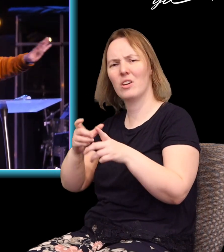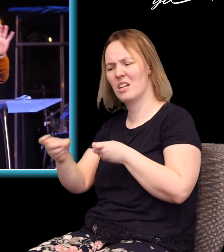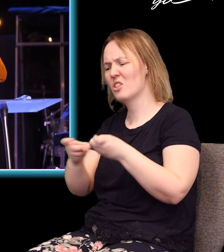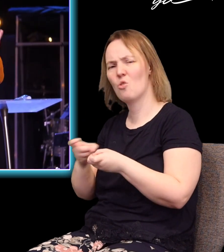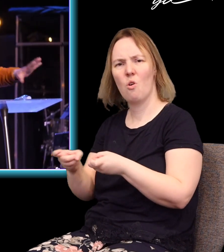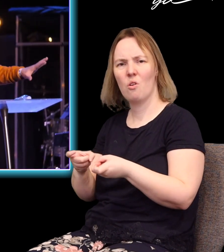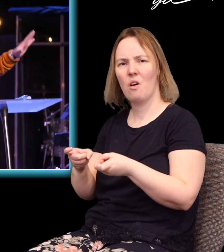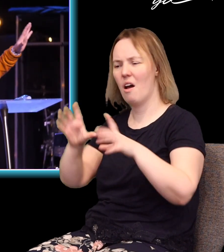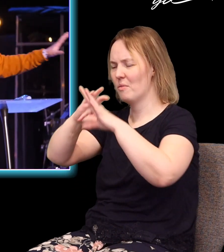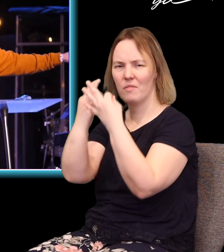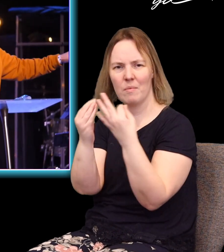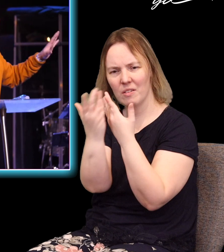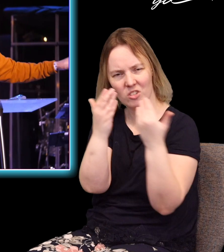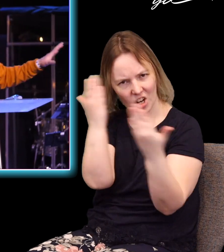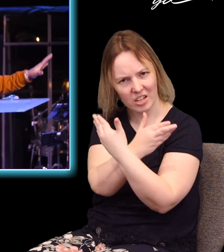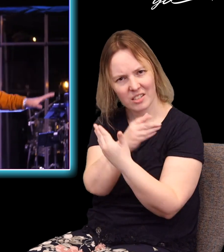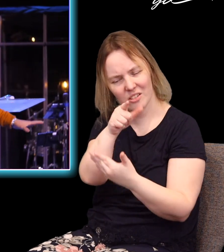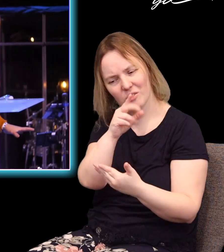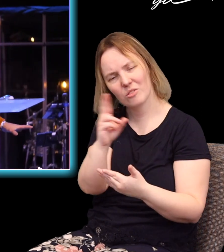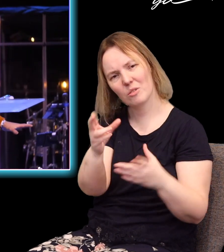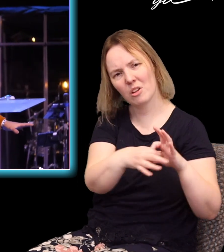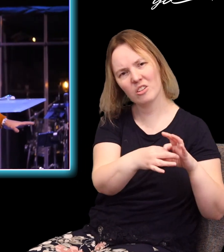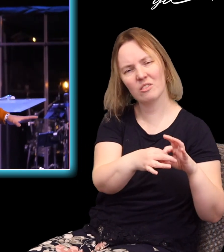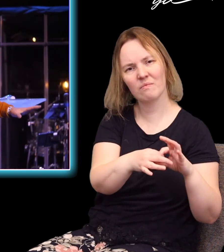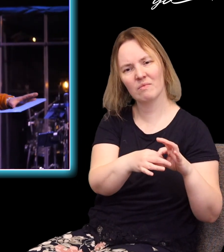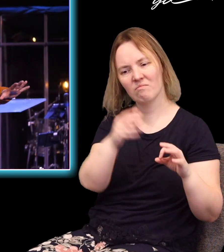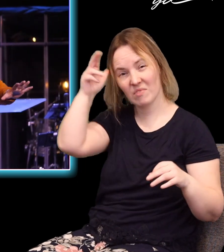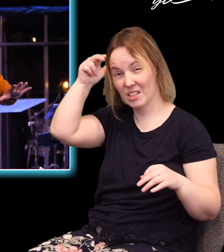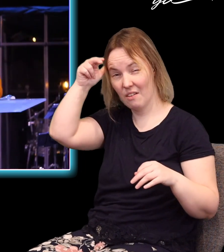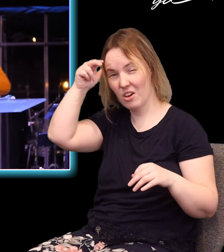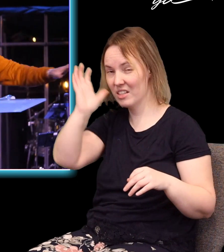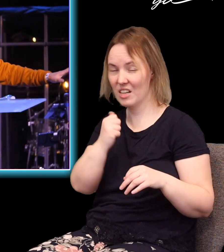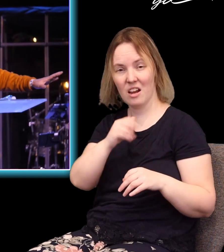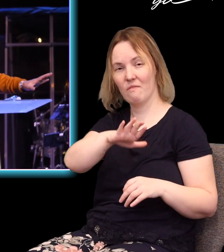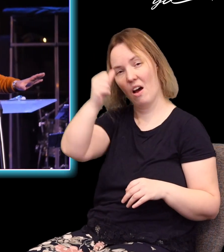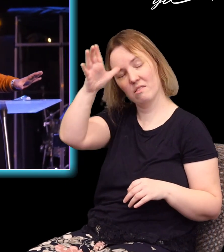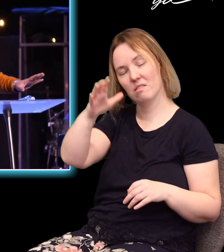control of the family of darkness that you used to belong to. The devil is